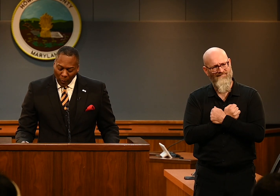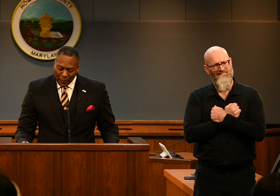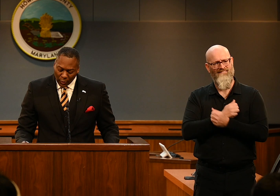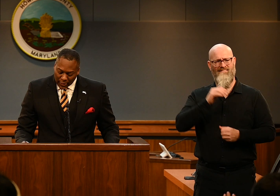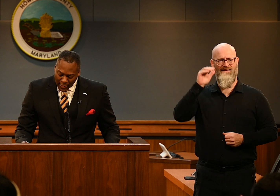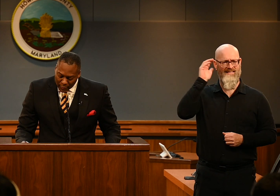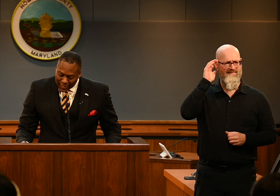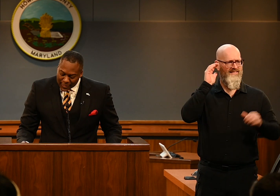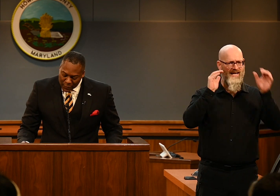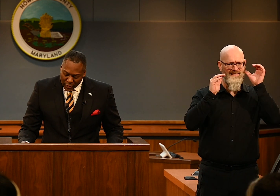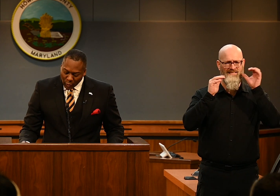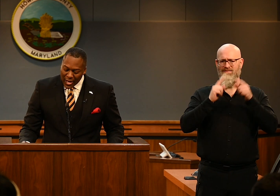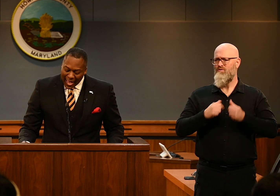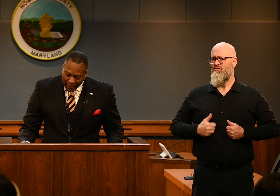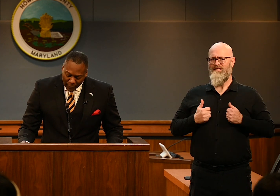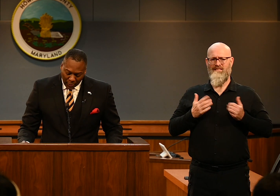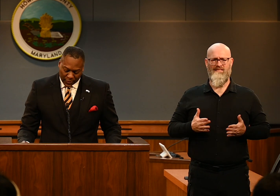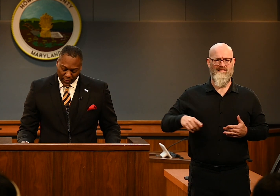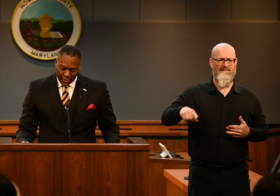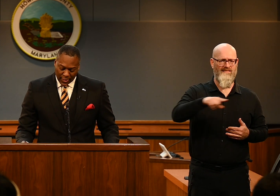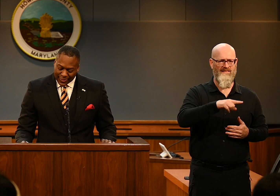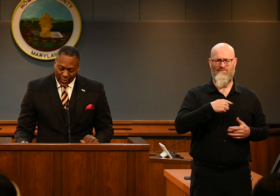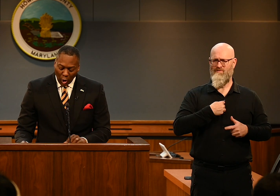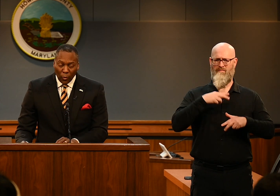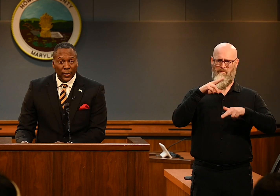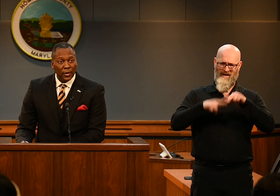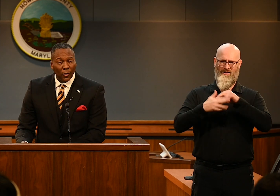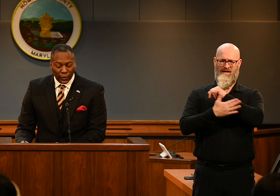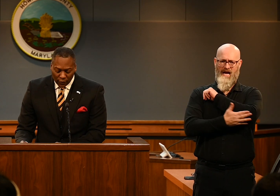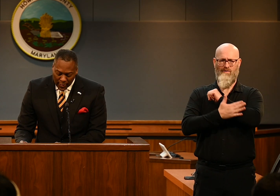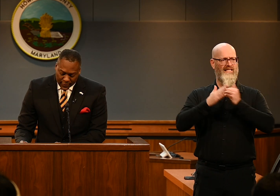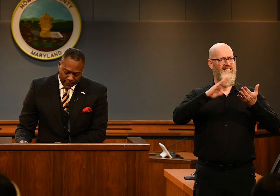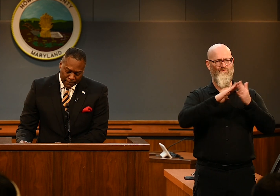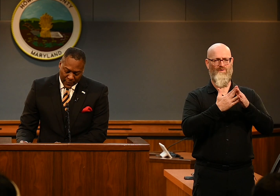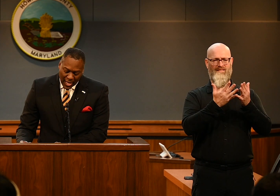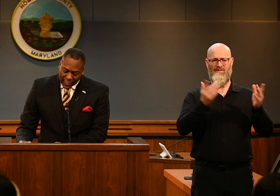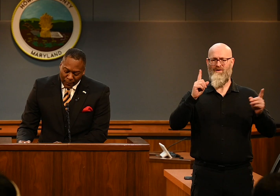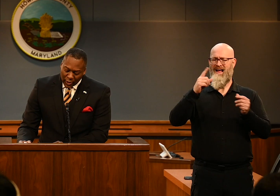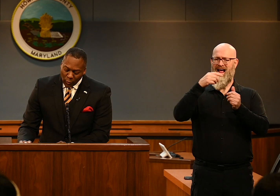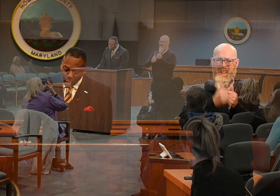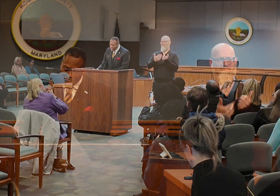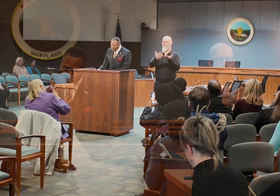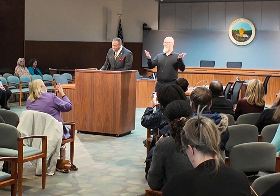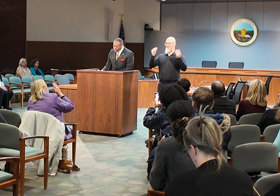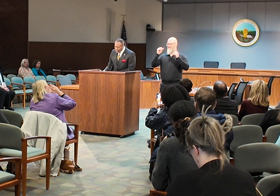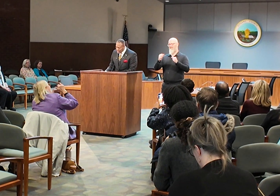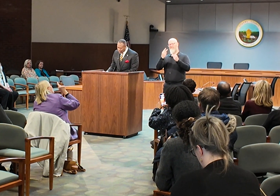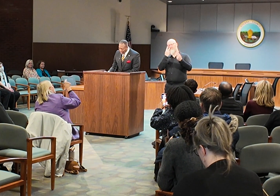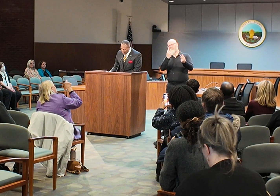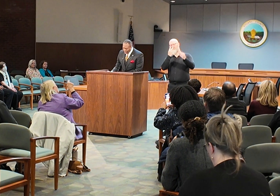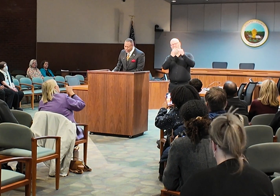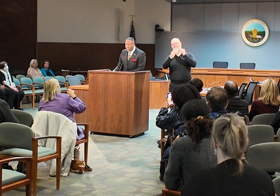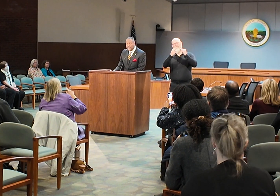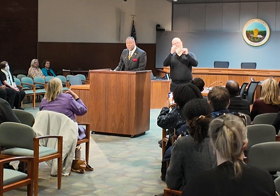residents. We will build a county, a community where every person can see hope on the horizon, a community where we embolden